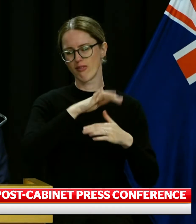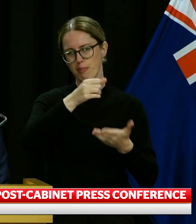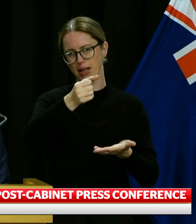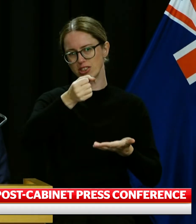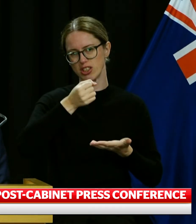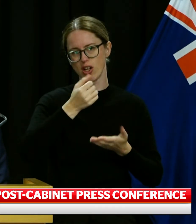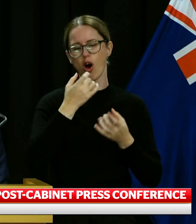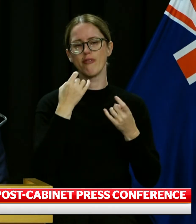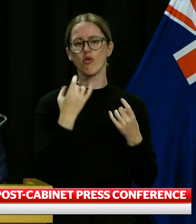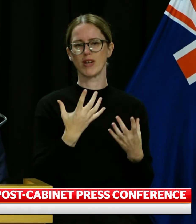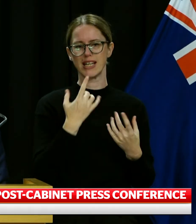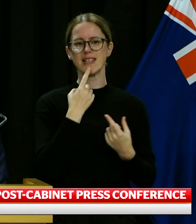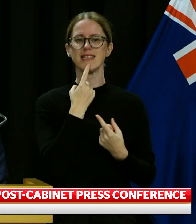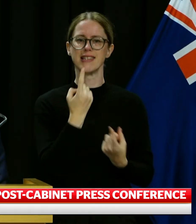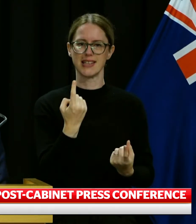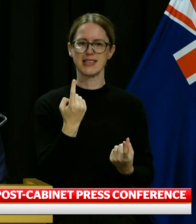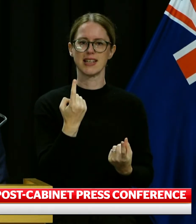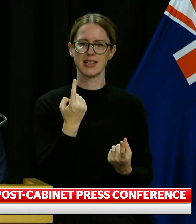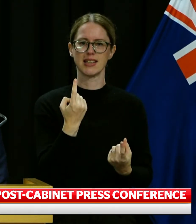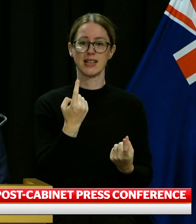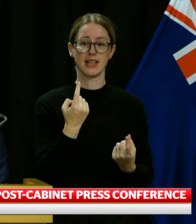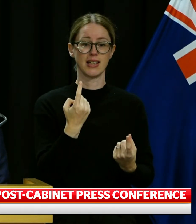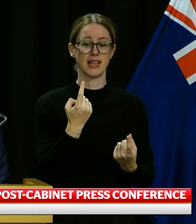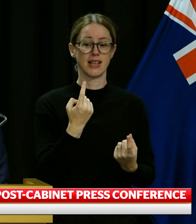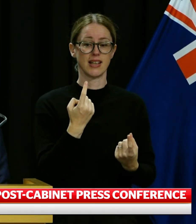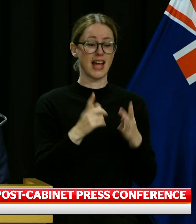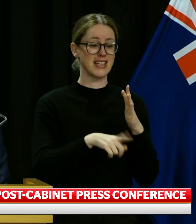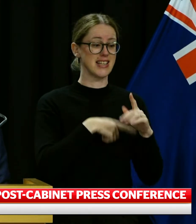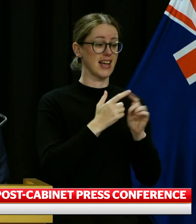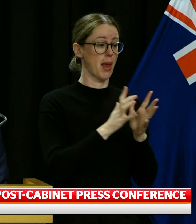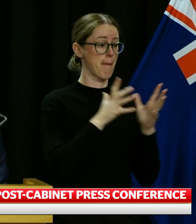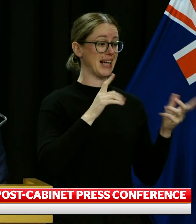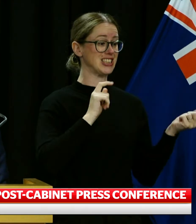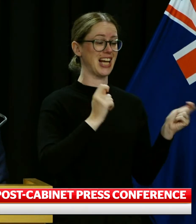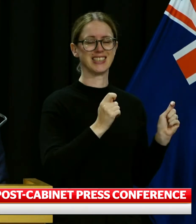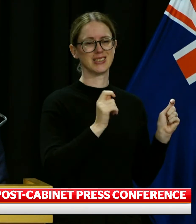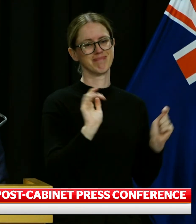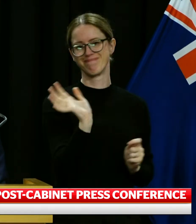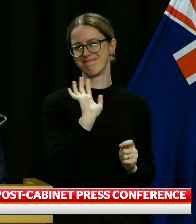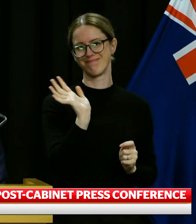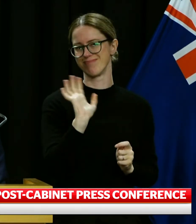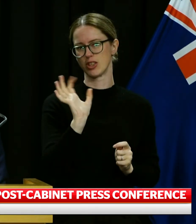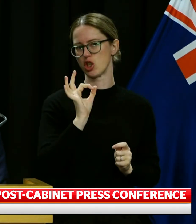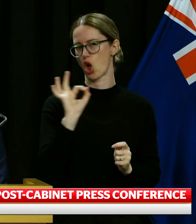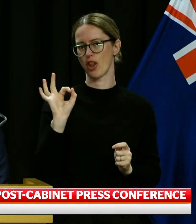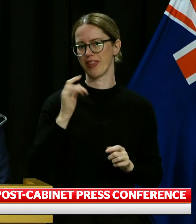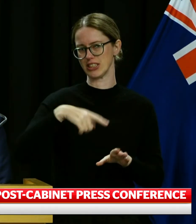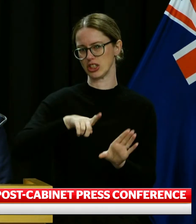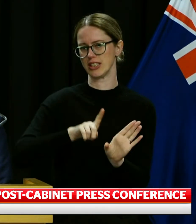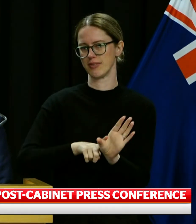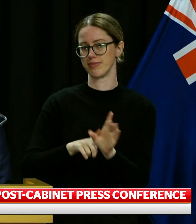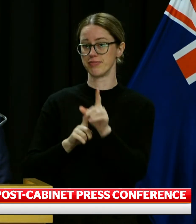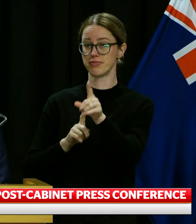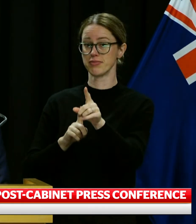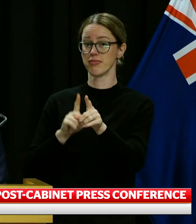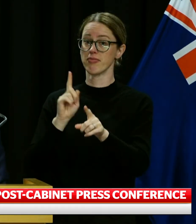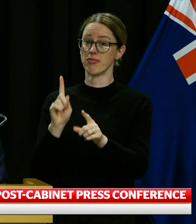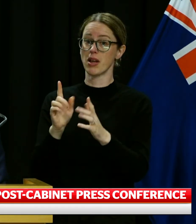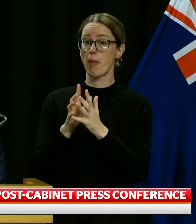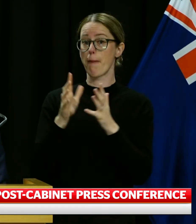already set out that major changes to tax aren't part of this year's budget. But